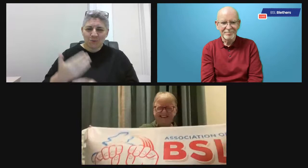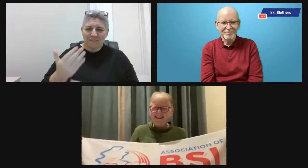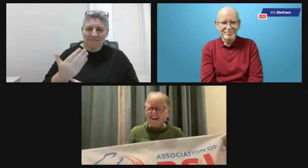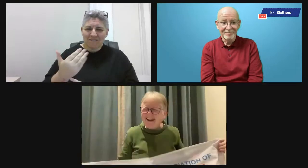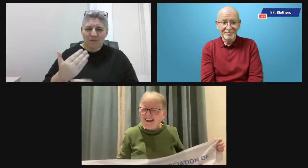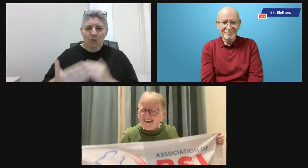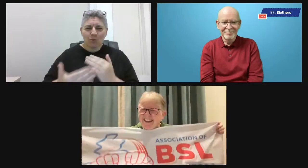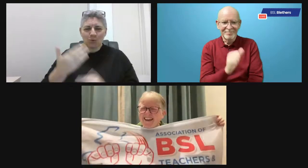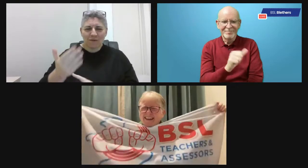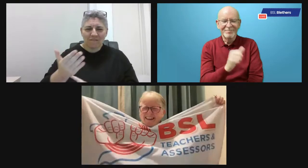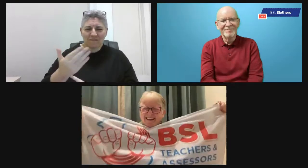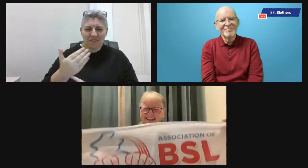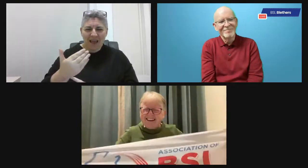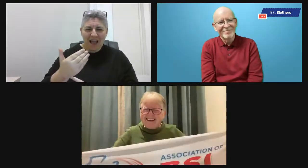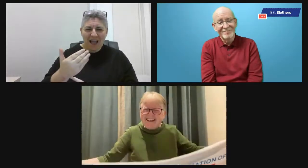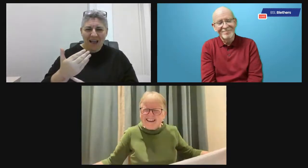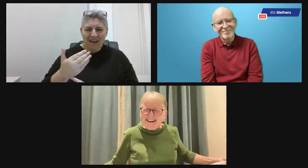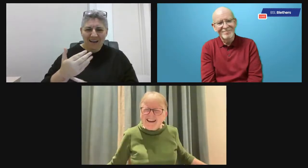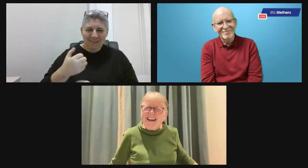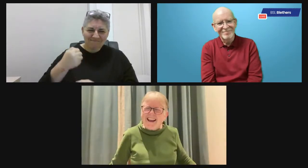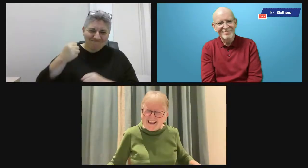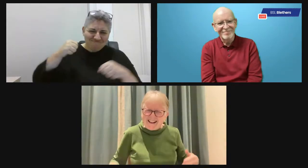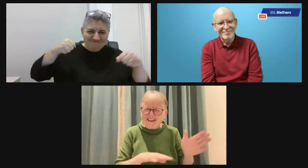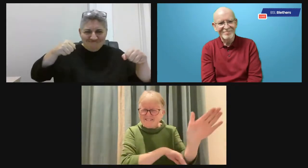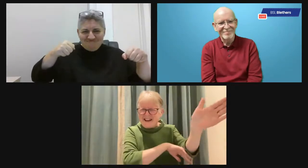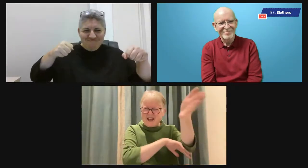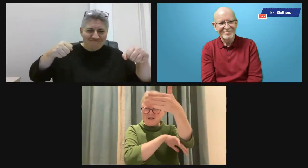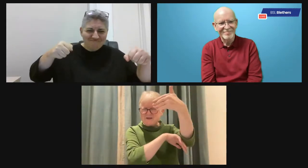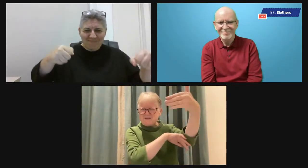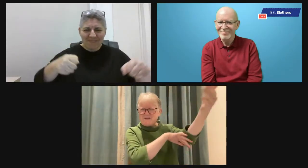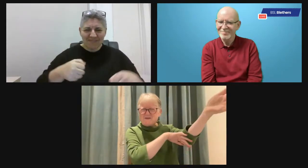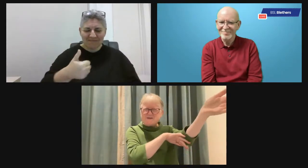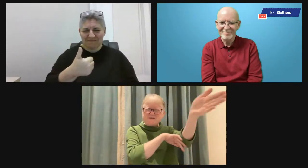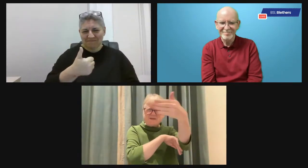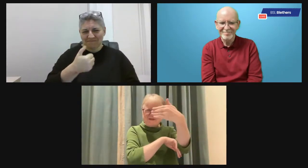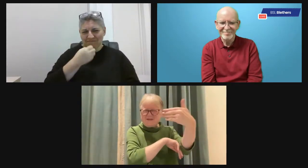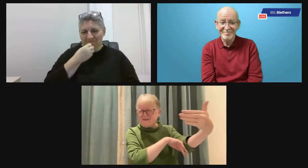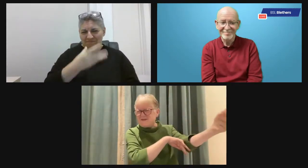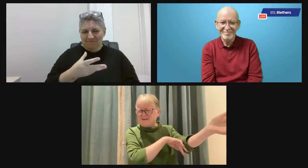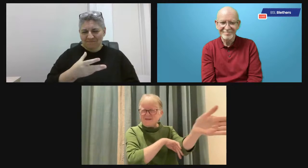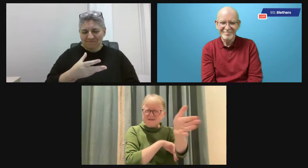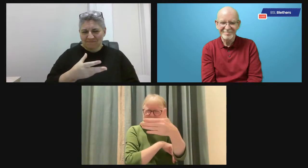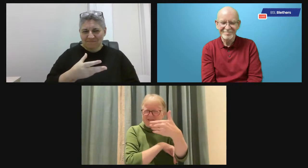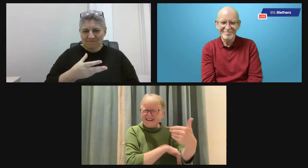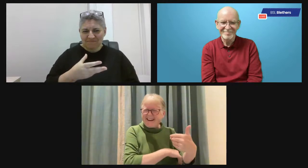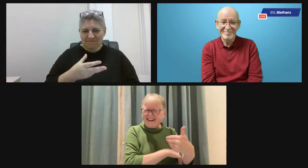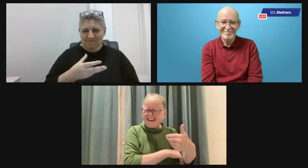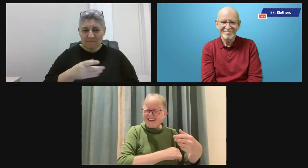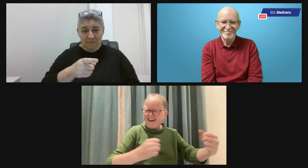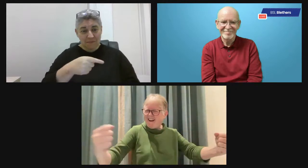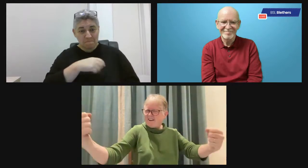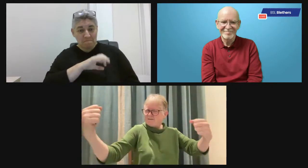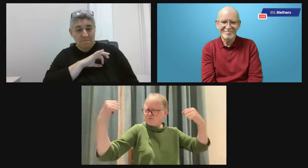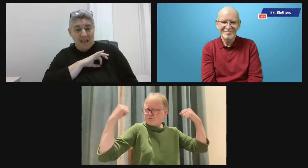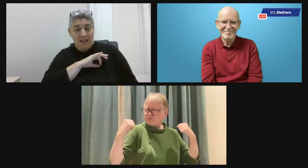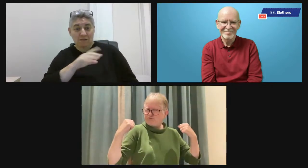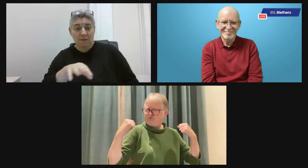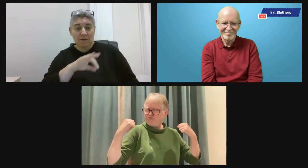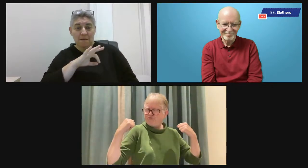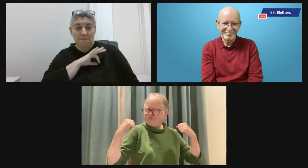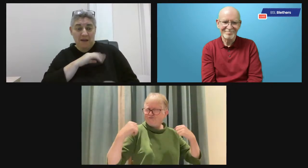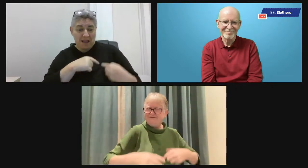That's our new flag. Our new flag. Isn't that great? Yes. Flying the flag